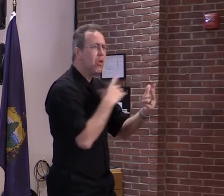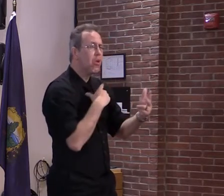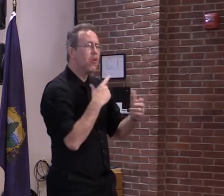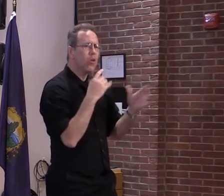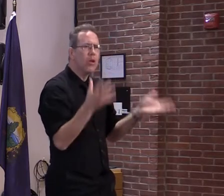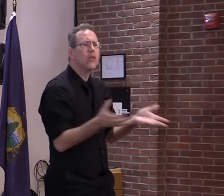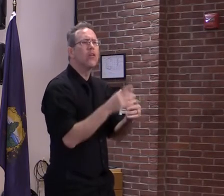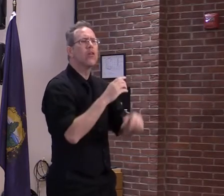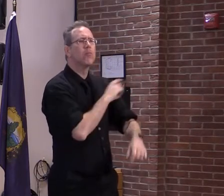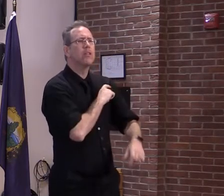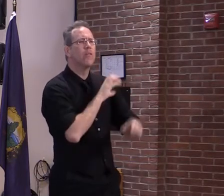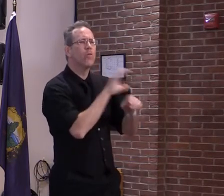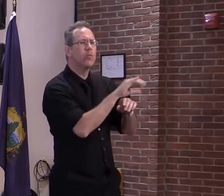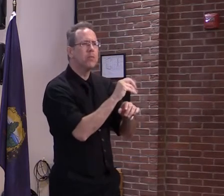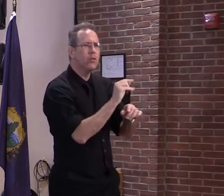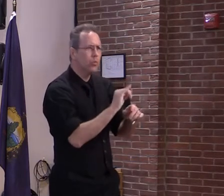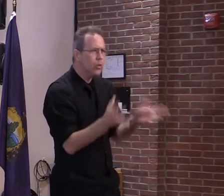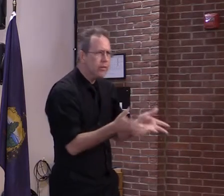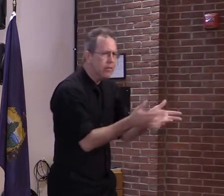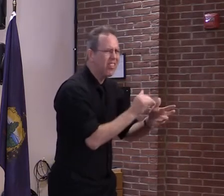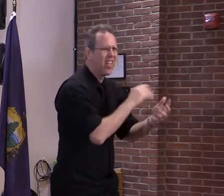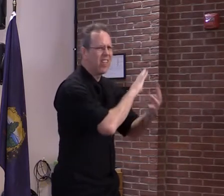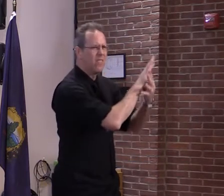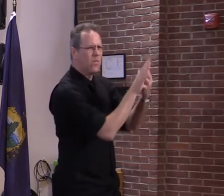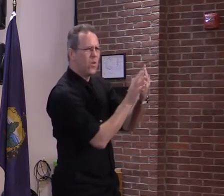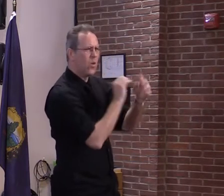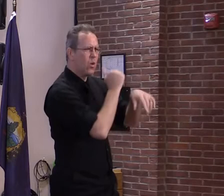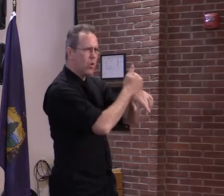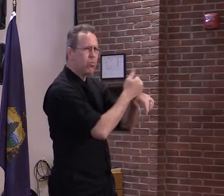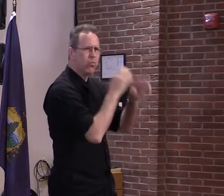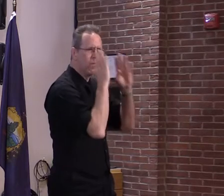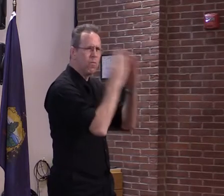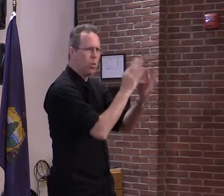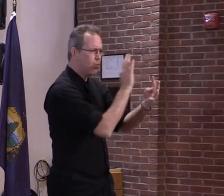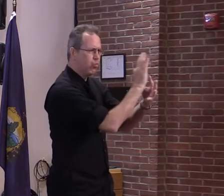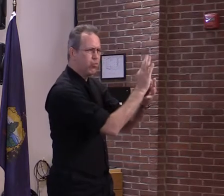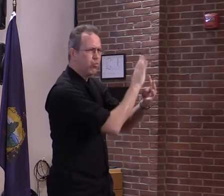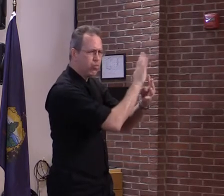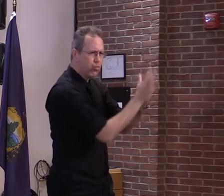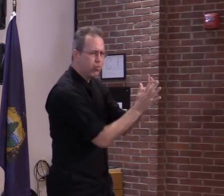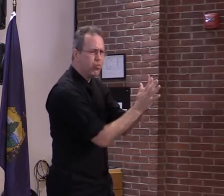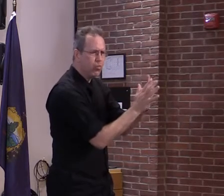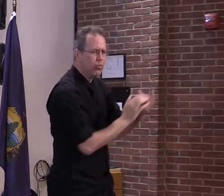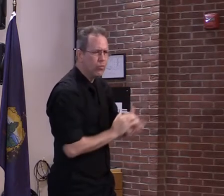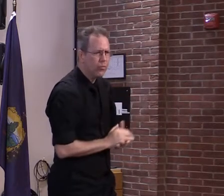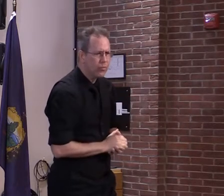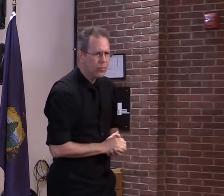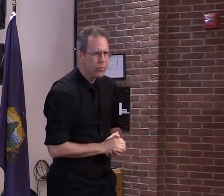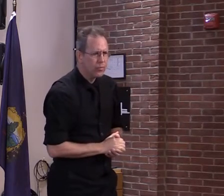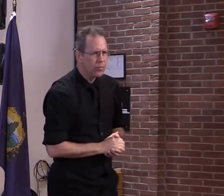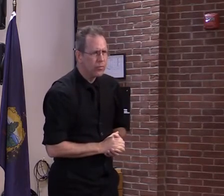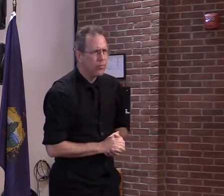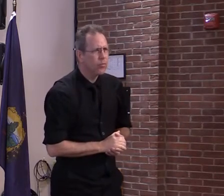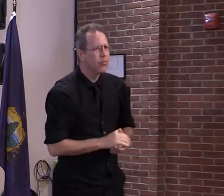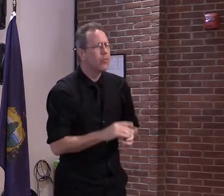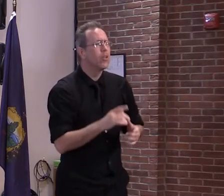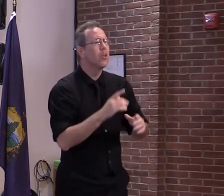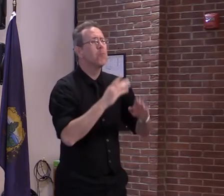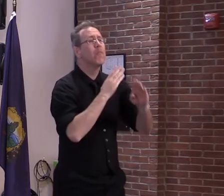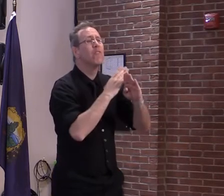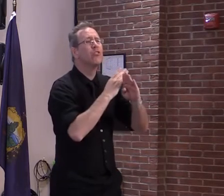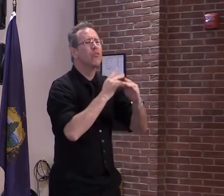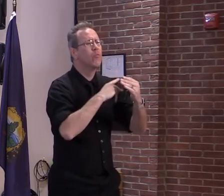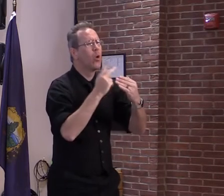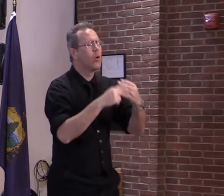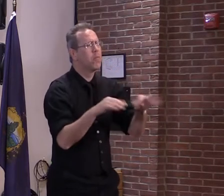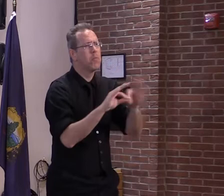are that's the primary focus for us, and we've prevention being key. And I'm not sure that the